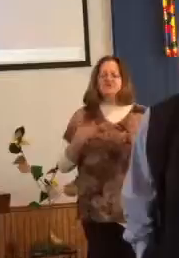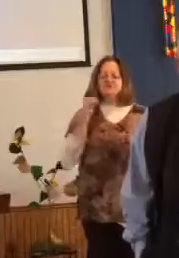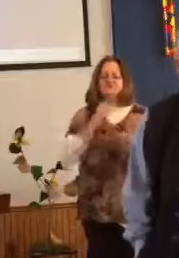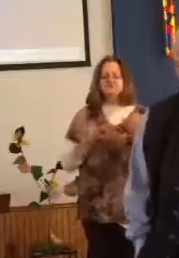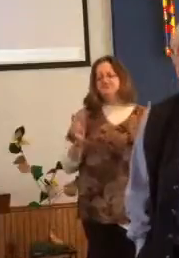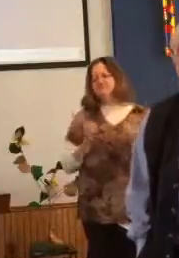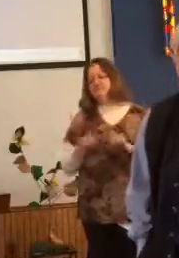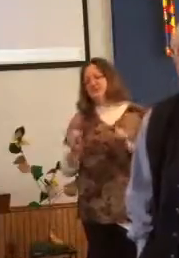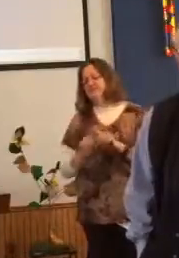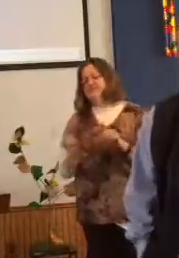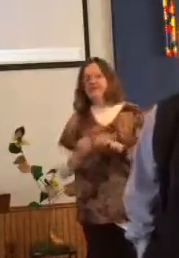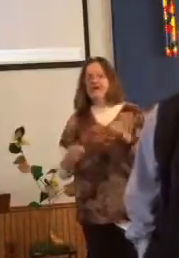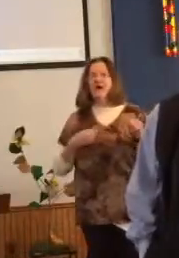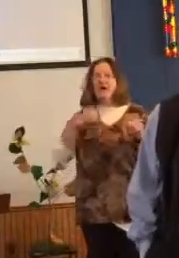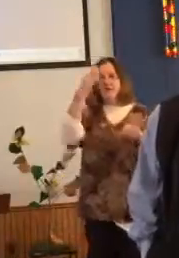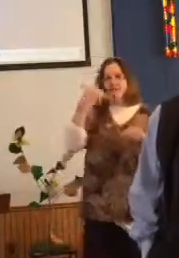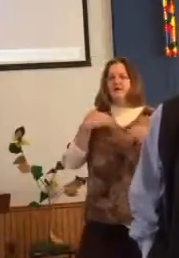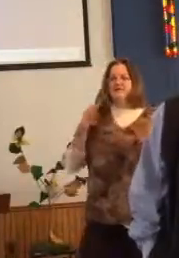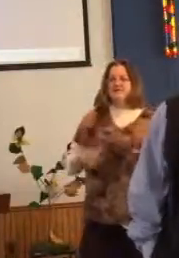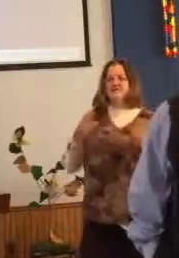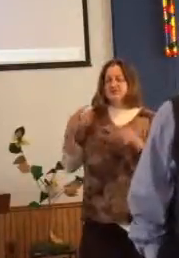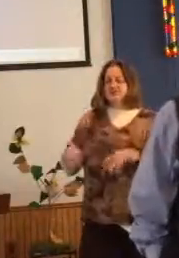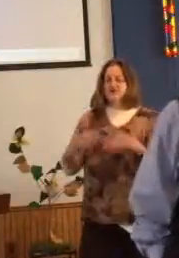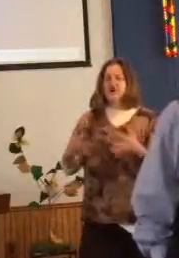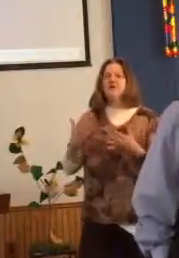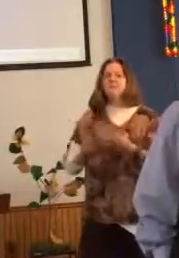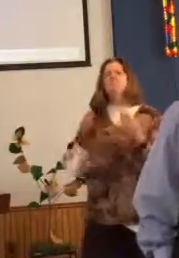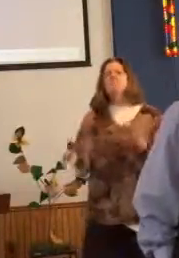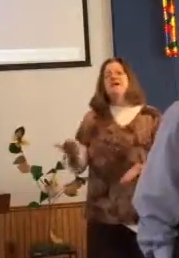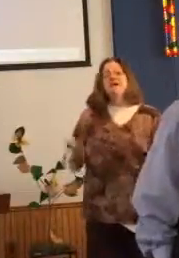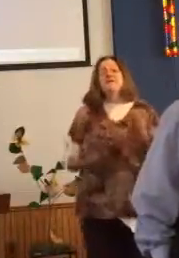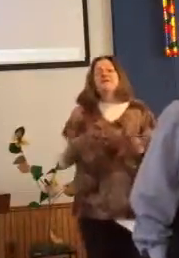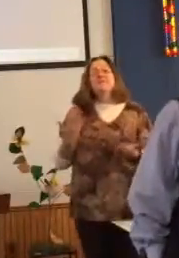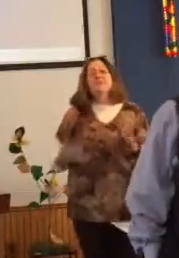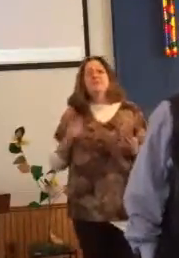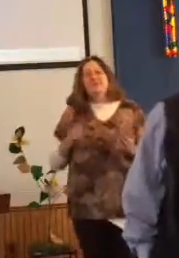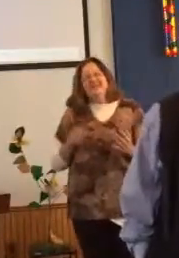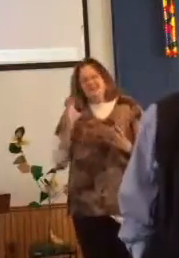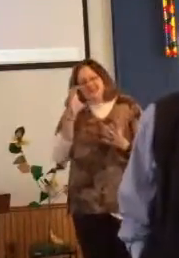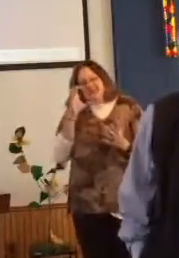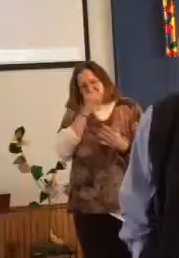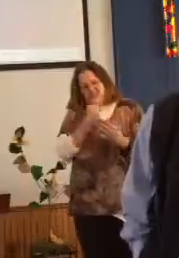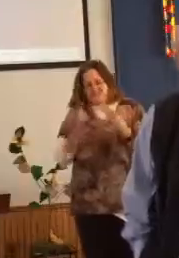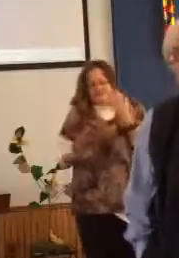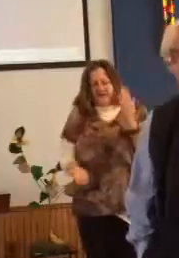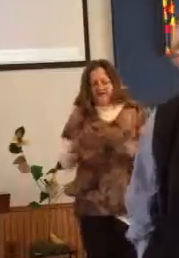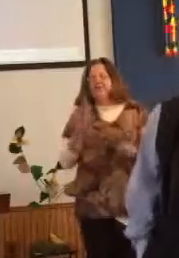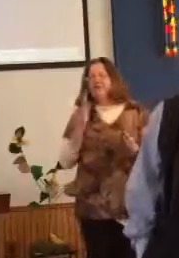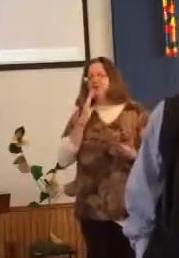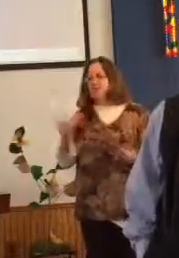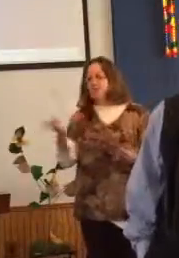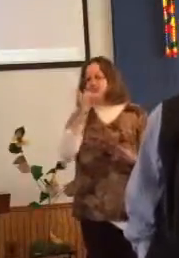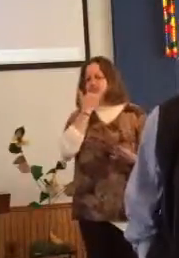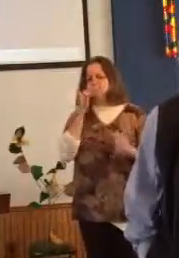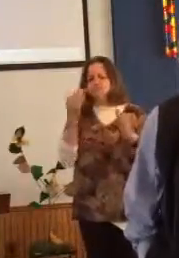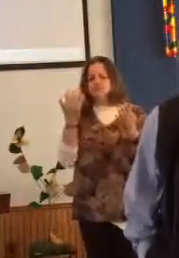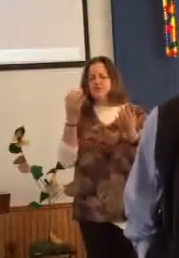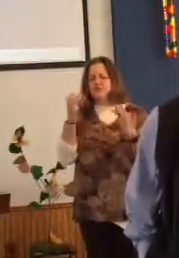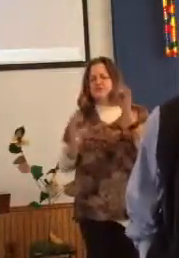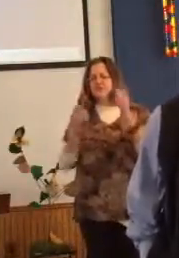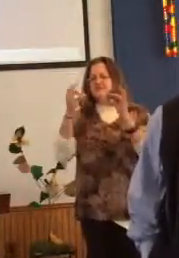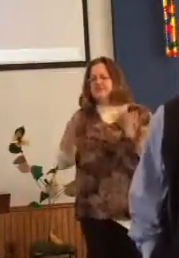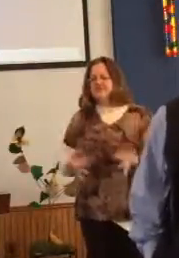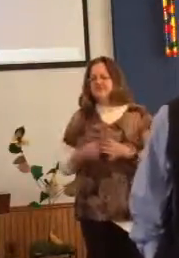We all worry that the decisions will be wrong, that we'll end up worse off than we